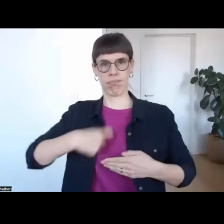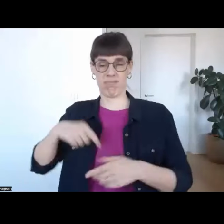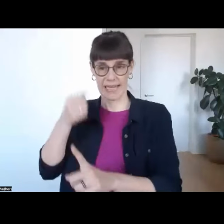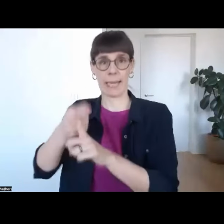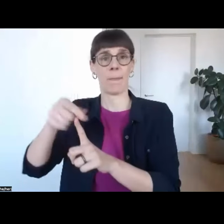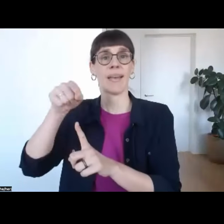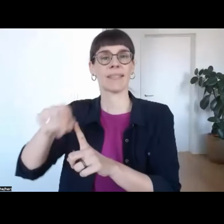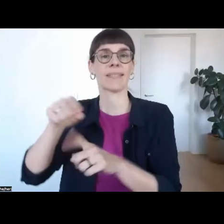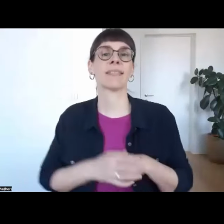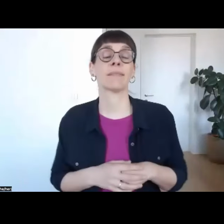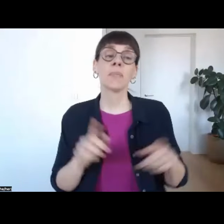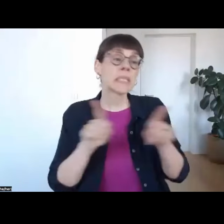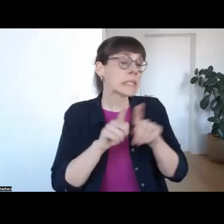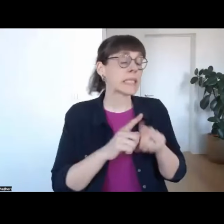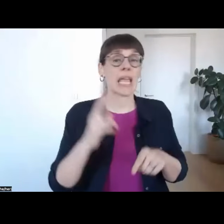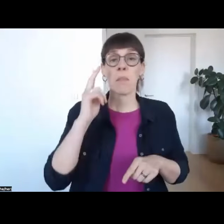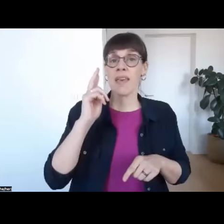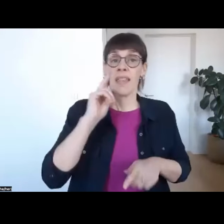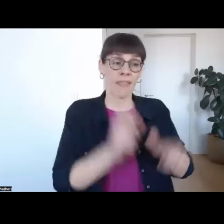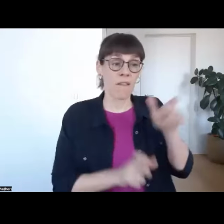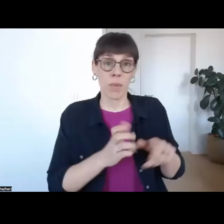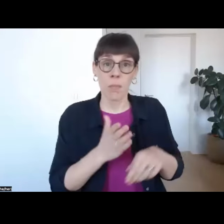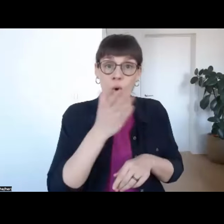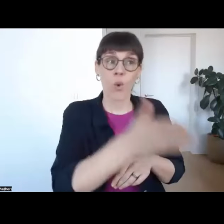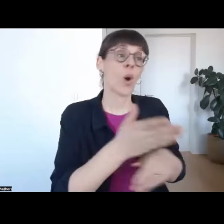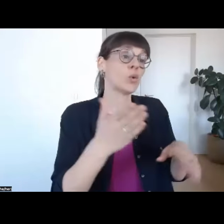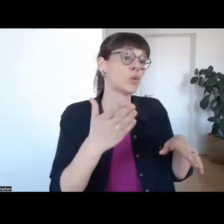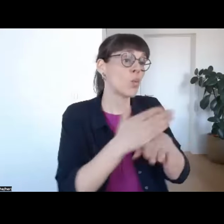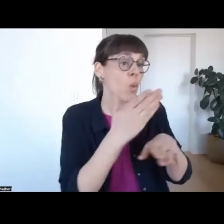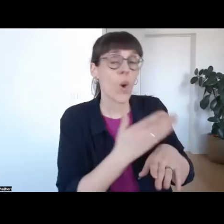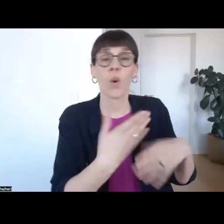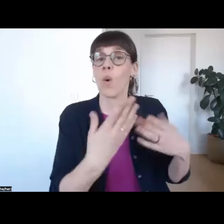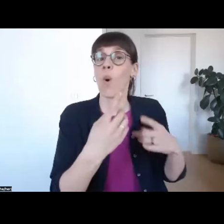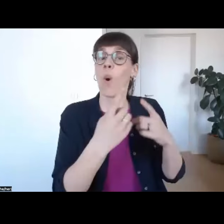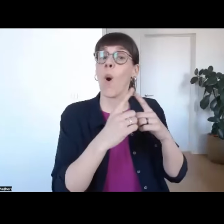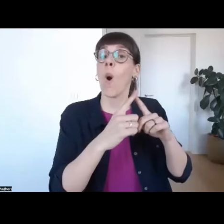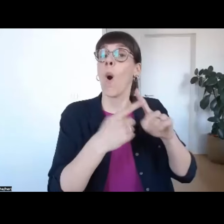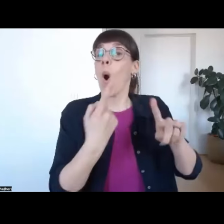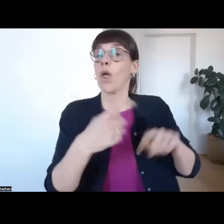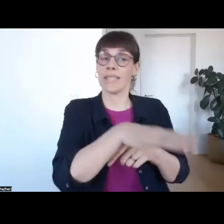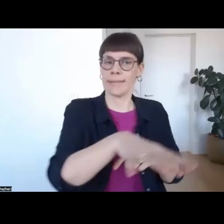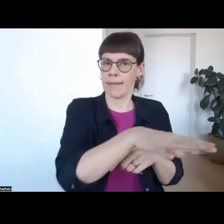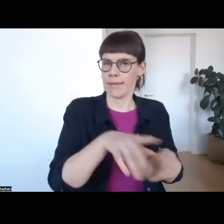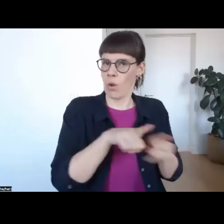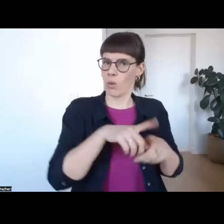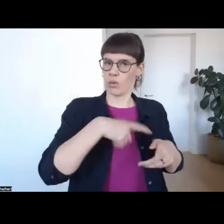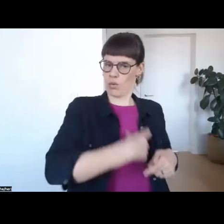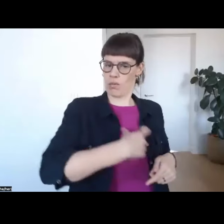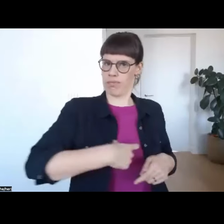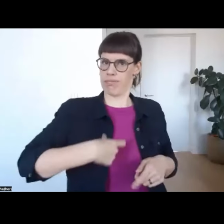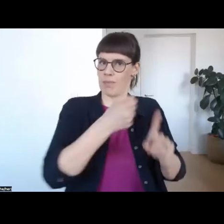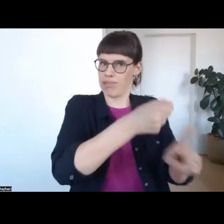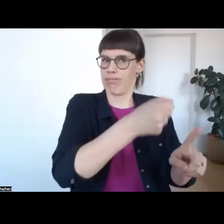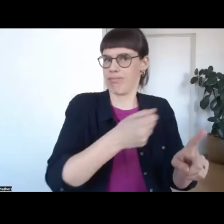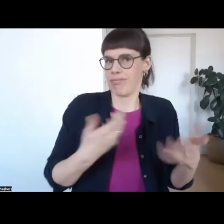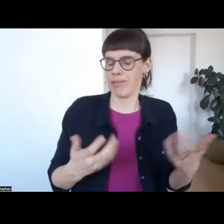out to assignments, they have a number of elements to their own personality that will impact on that work and on that setting. And